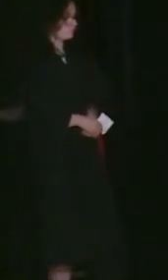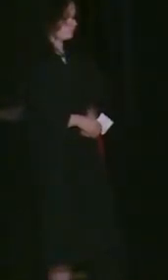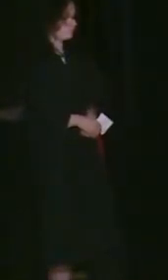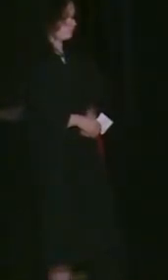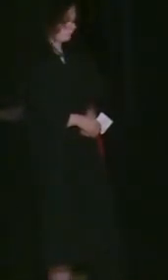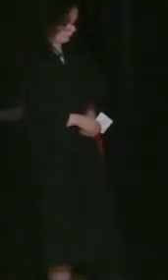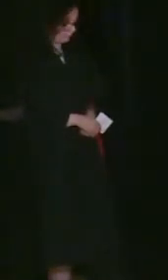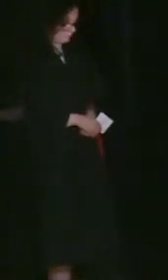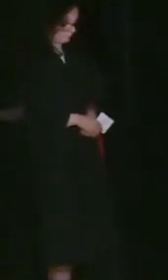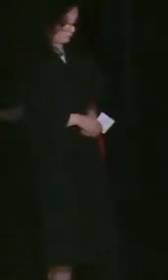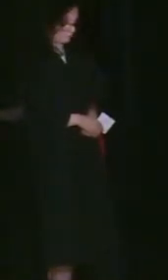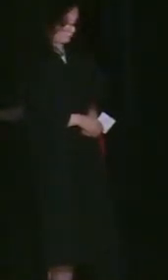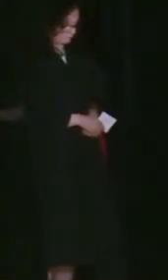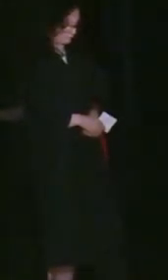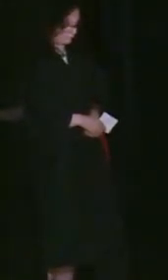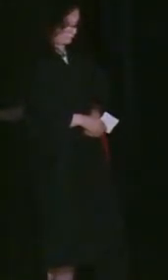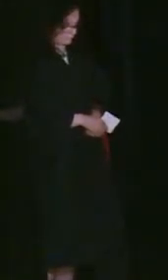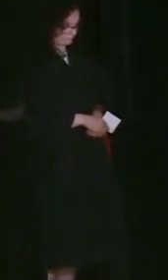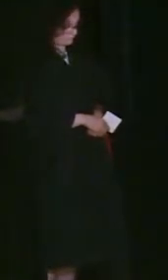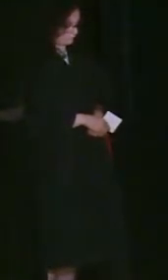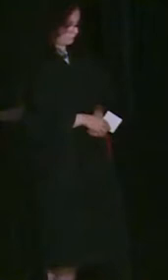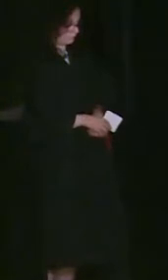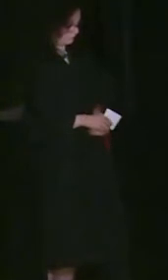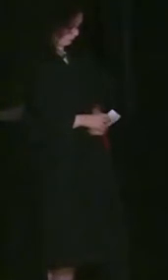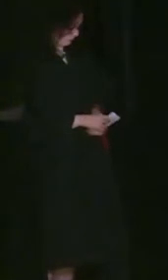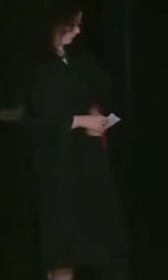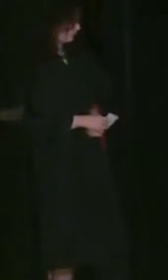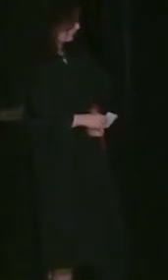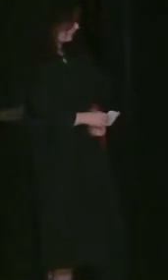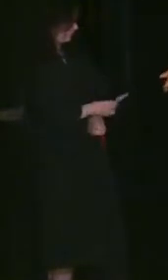Eric Wesley Bergman, with distinction.